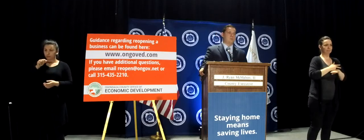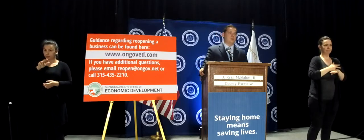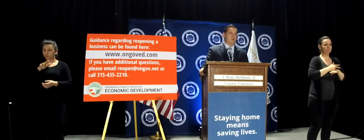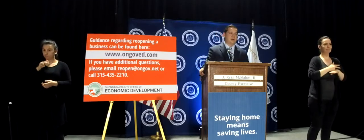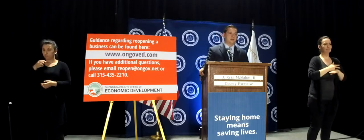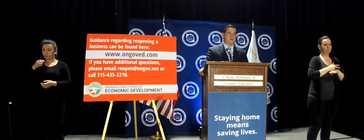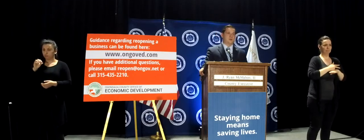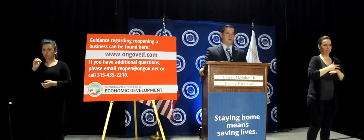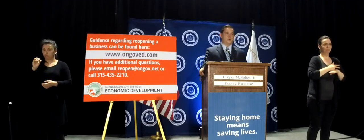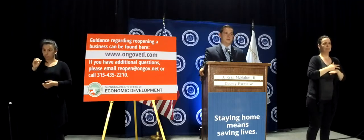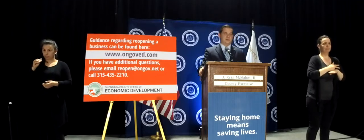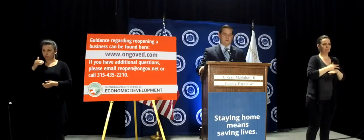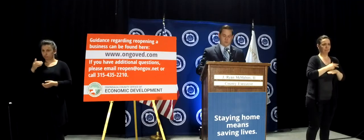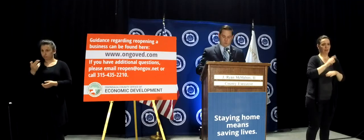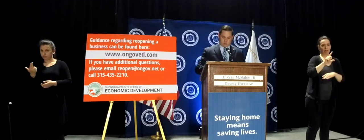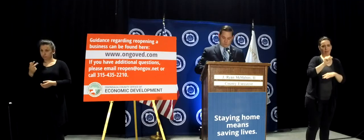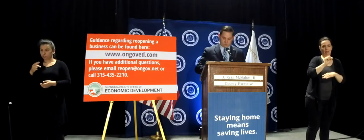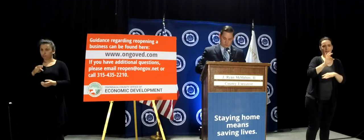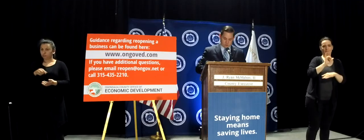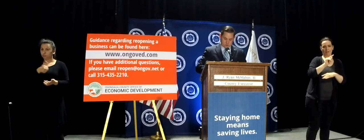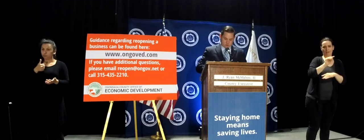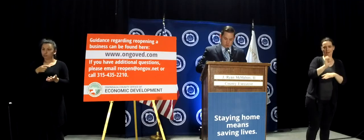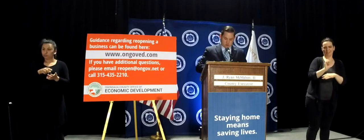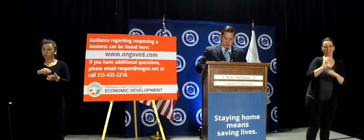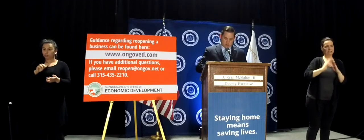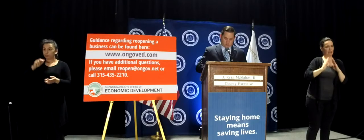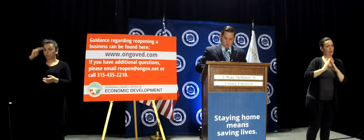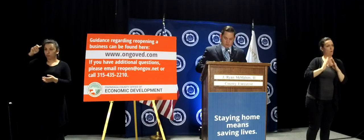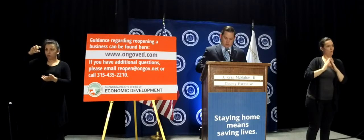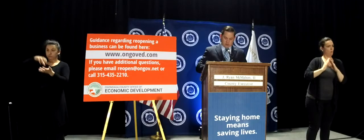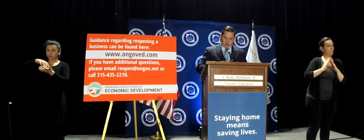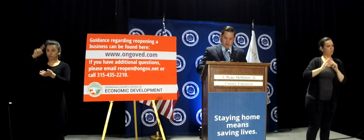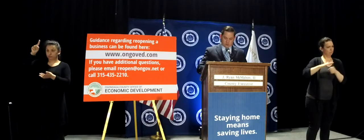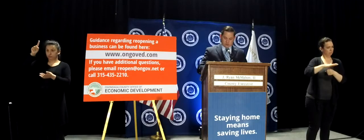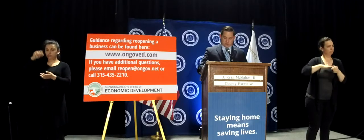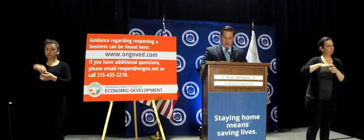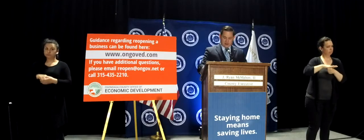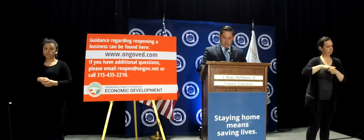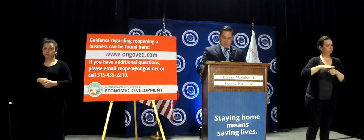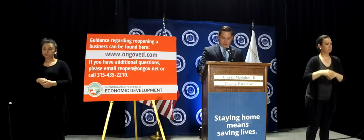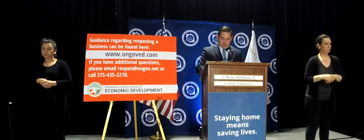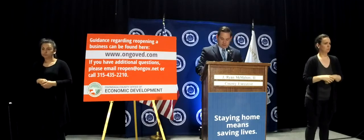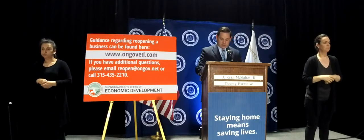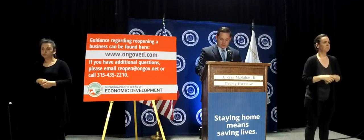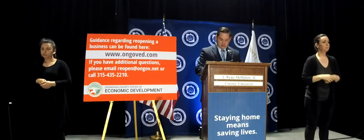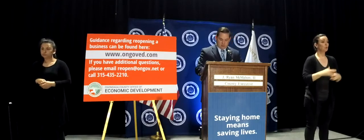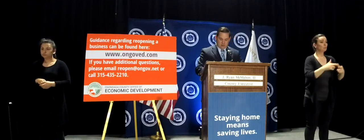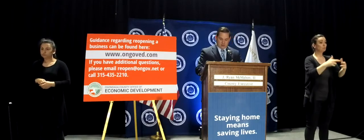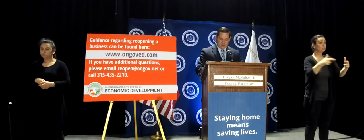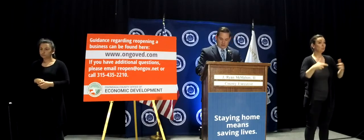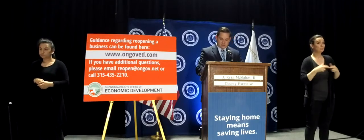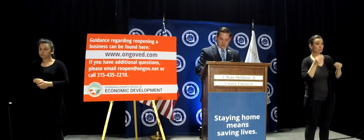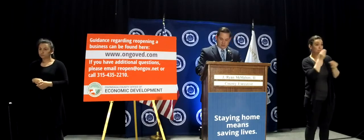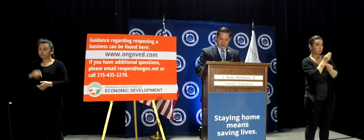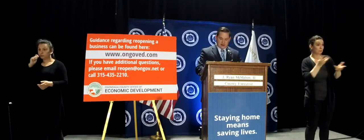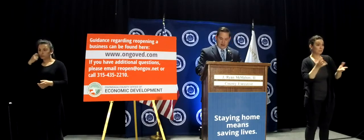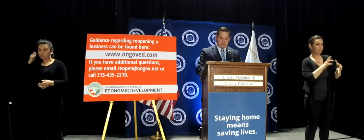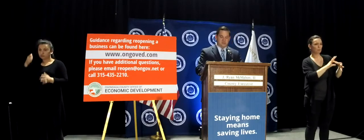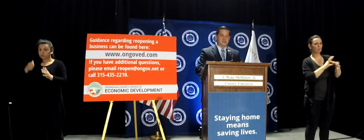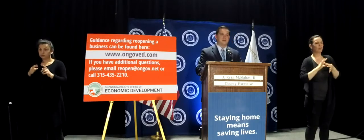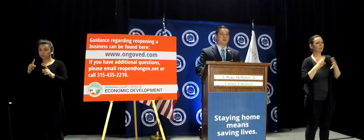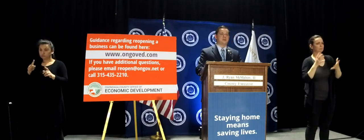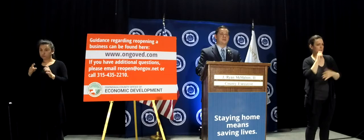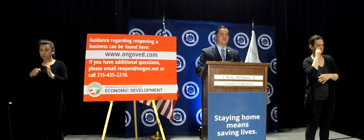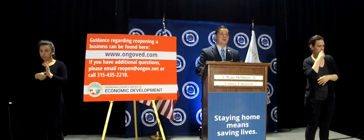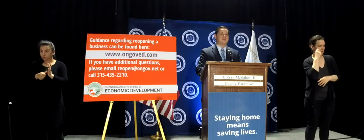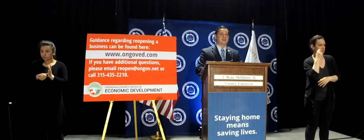and we may try to get to the northern towns as well. Looking at our regional data related to testing, our mandate is on